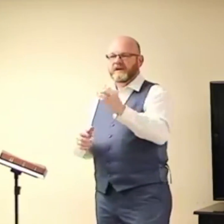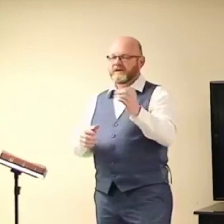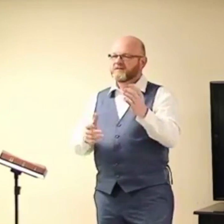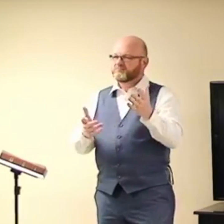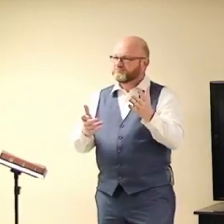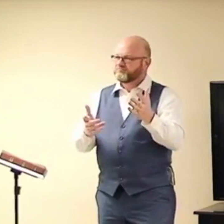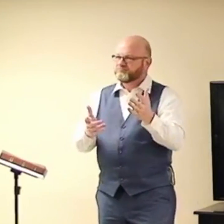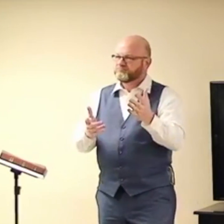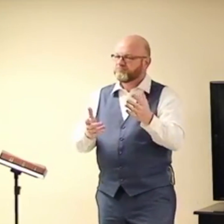word.